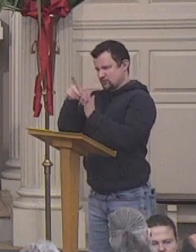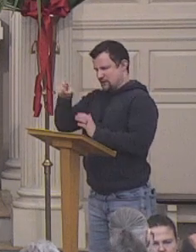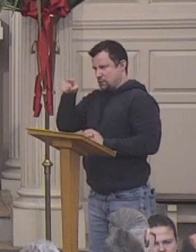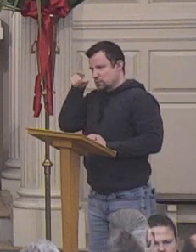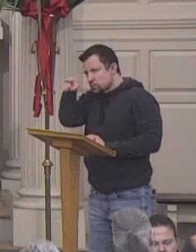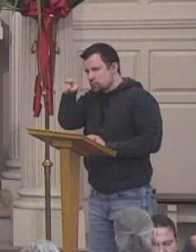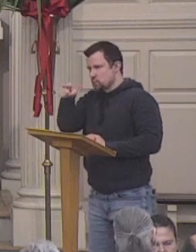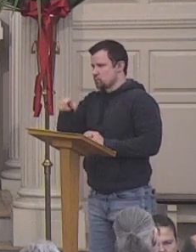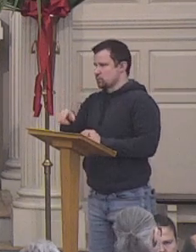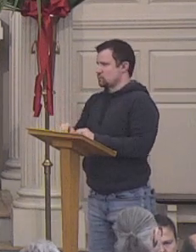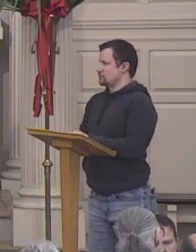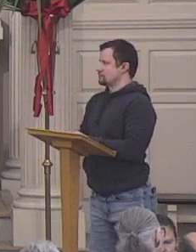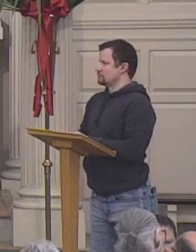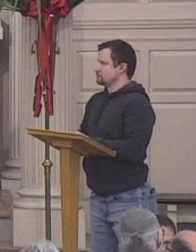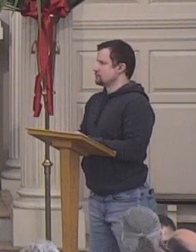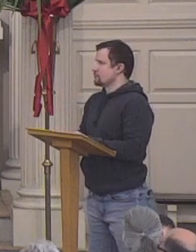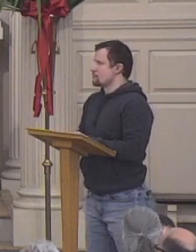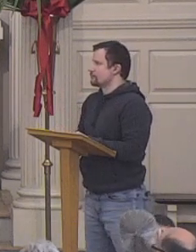Galilean."